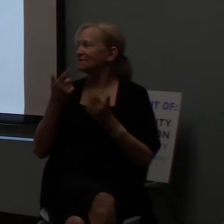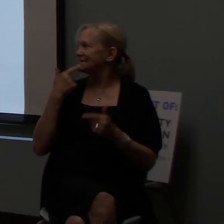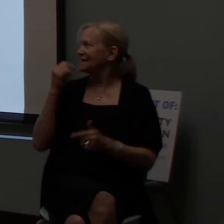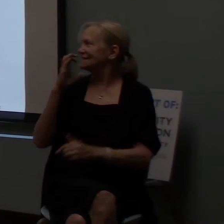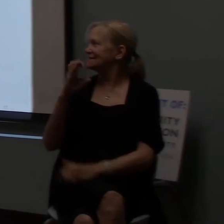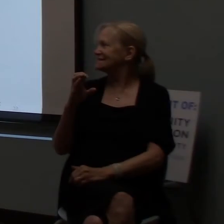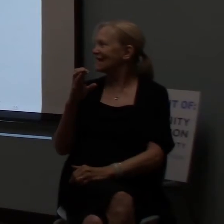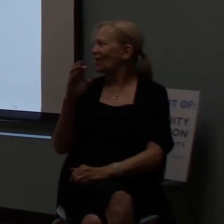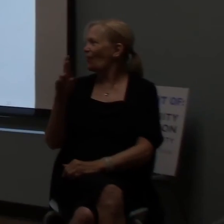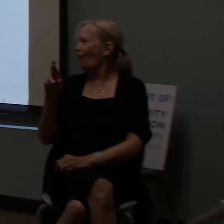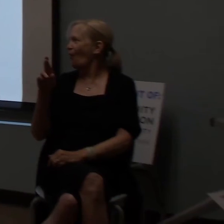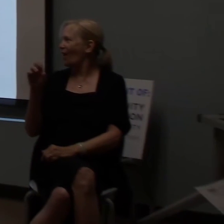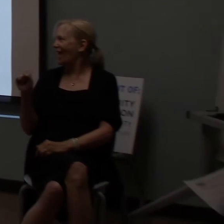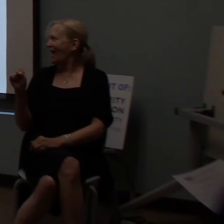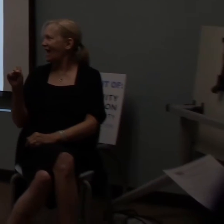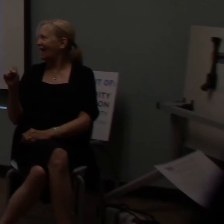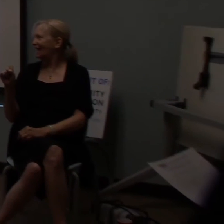them.